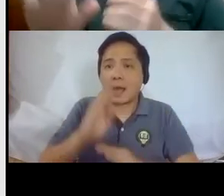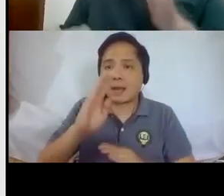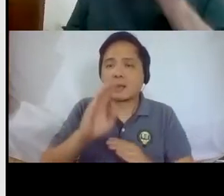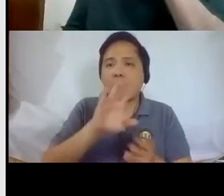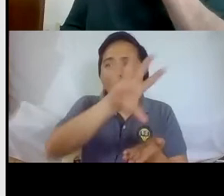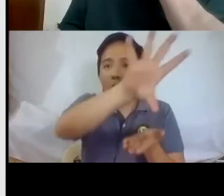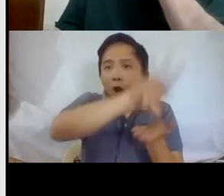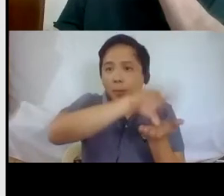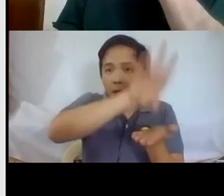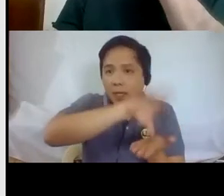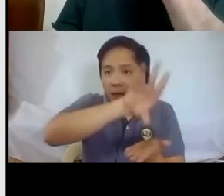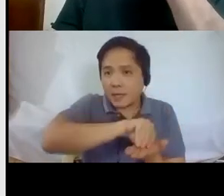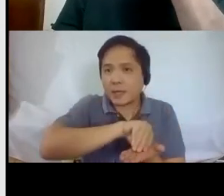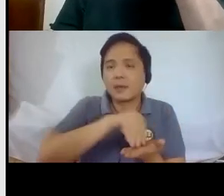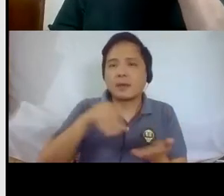into a